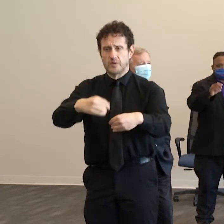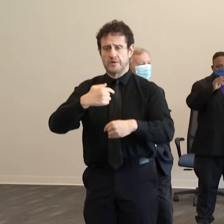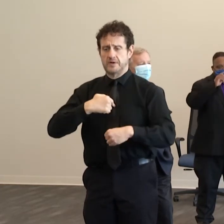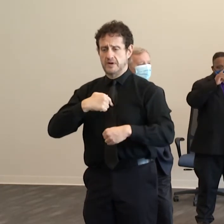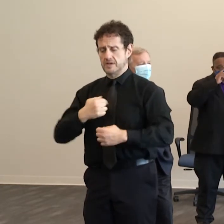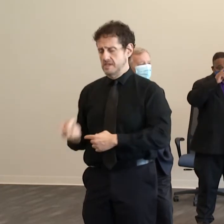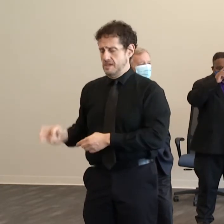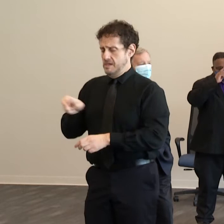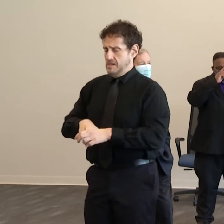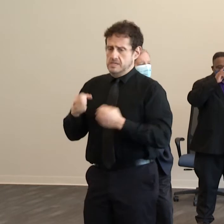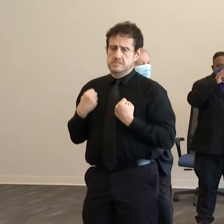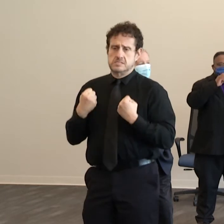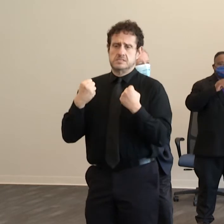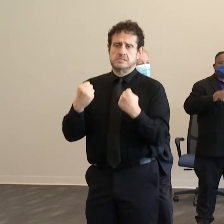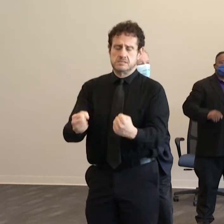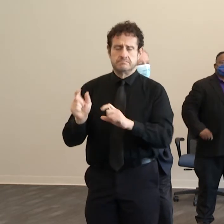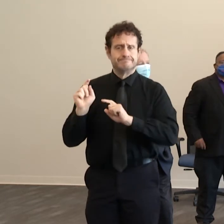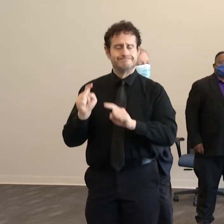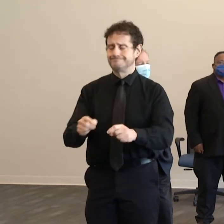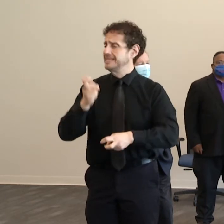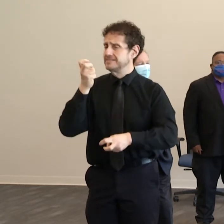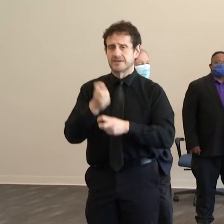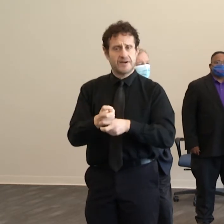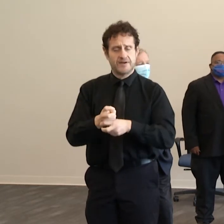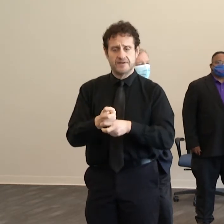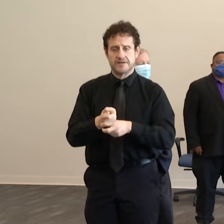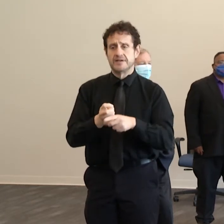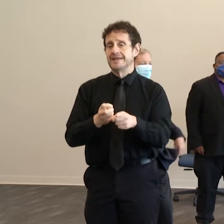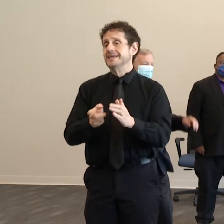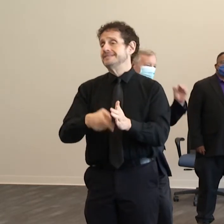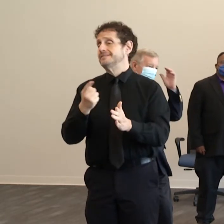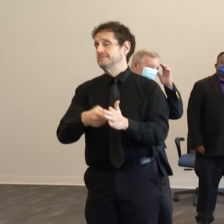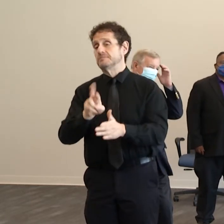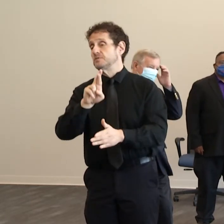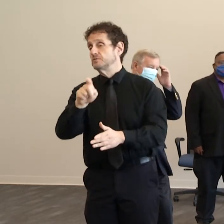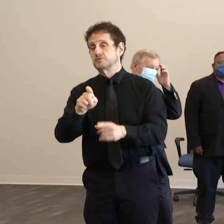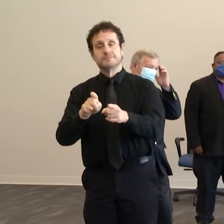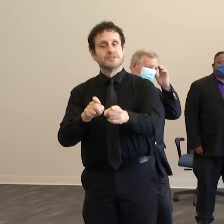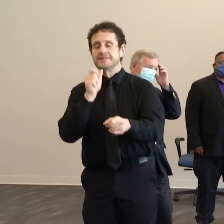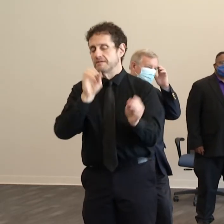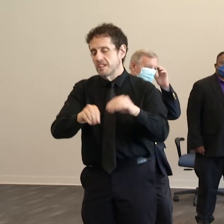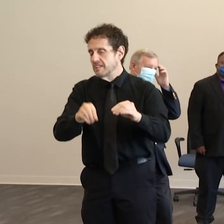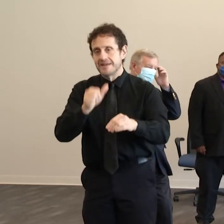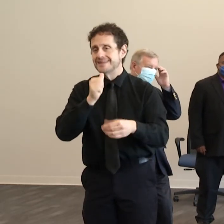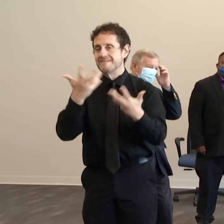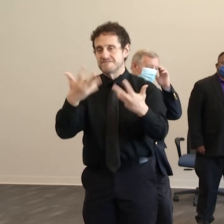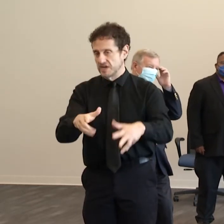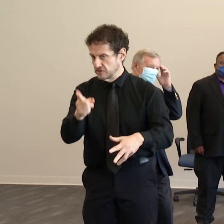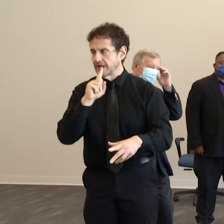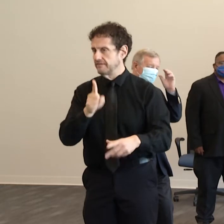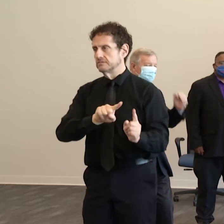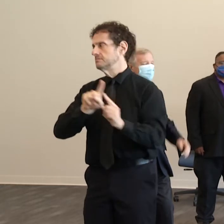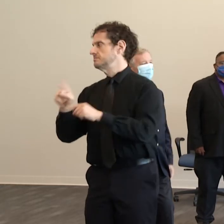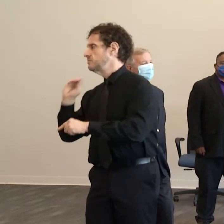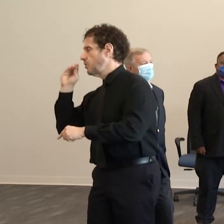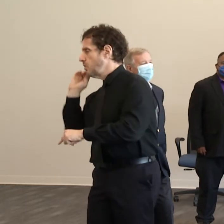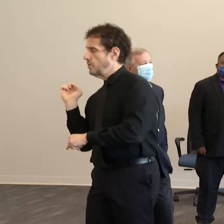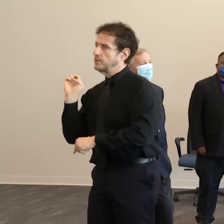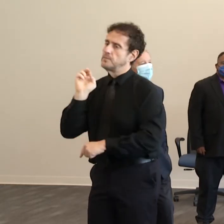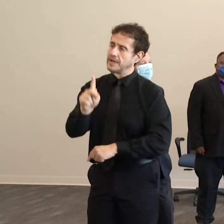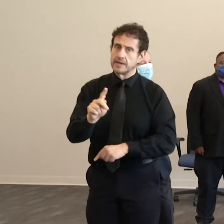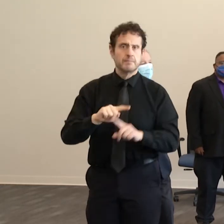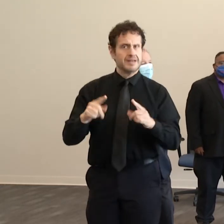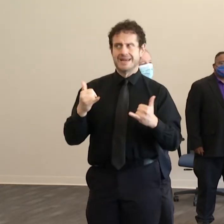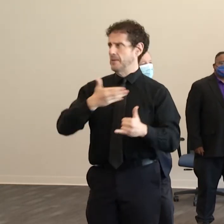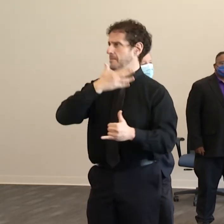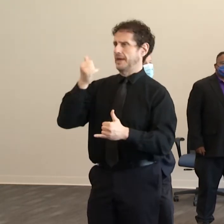I know people that go. It's not finished. You got to go back. But this is much better coming to my house. I don't have to worry